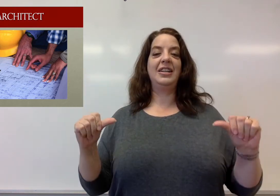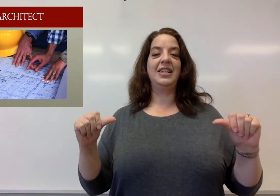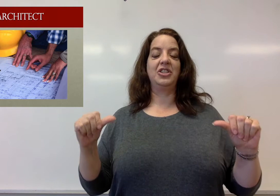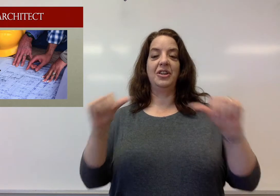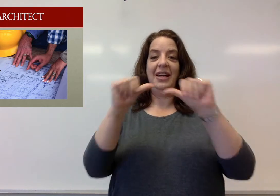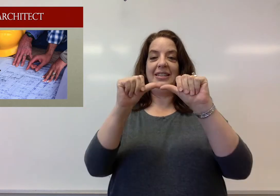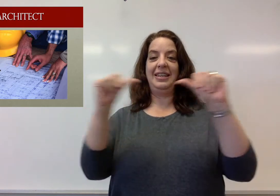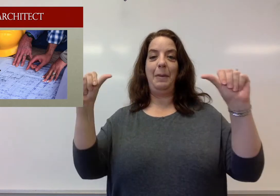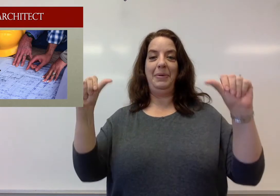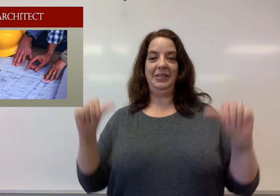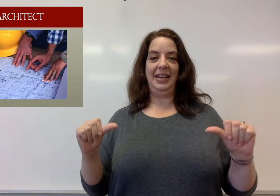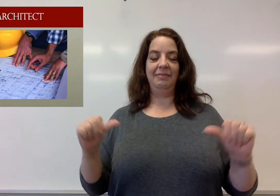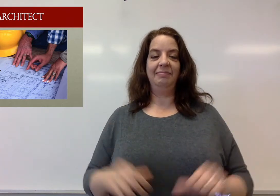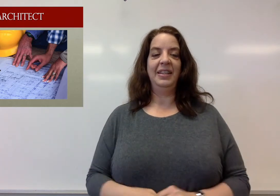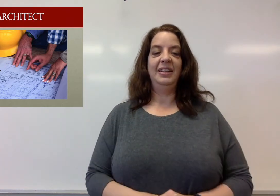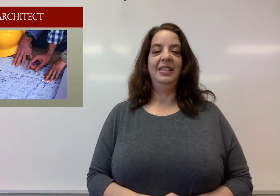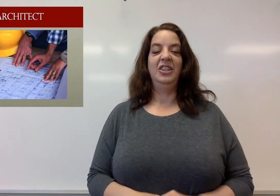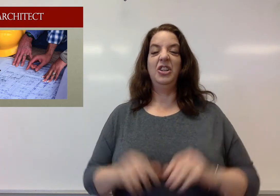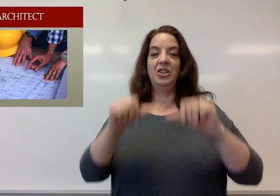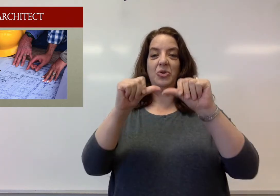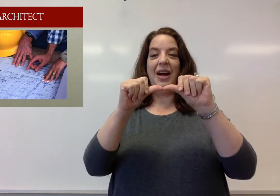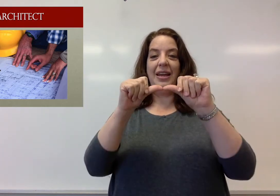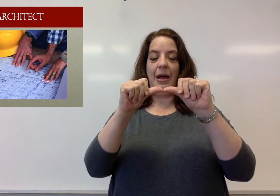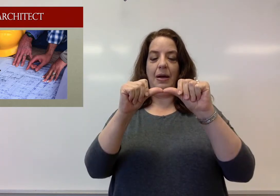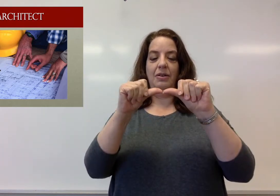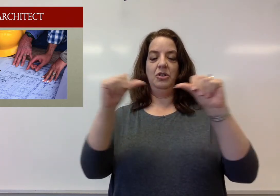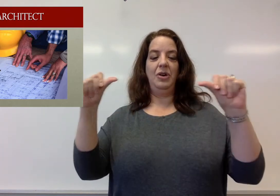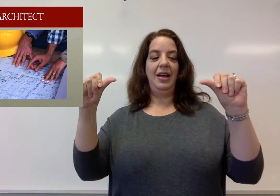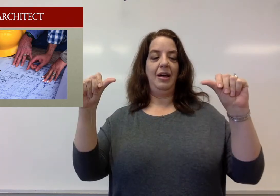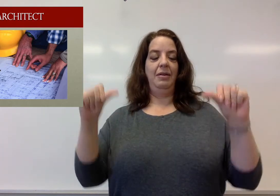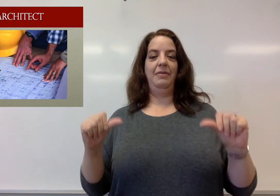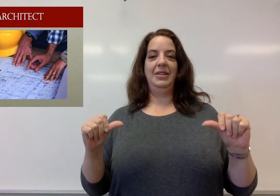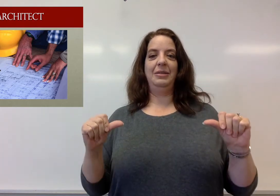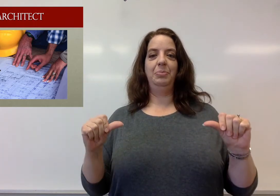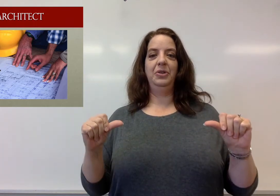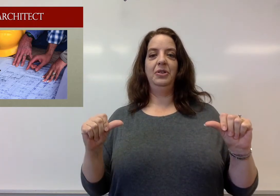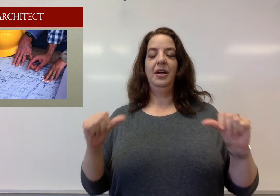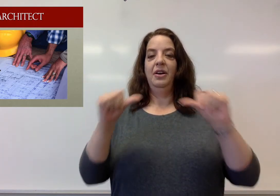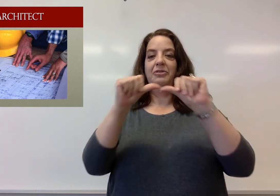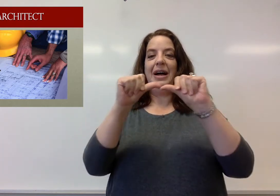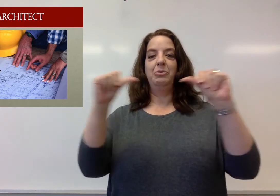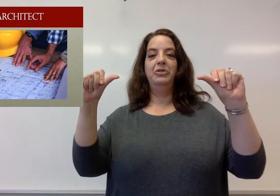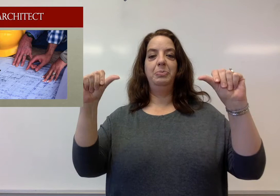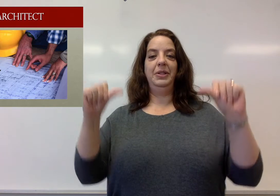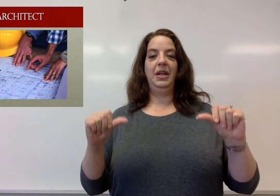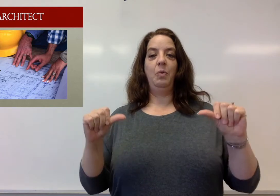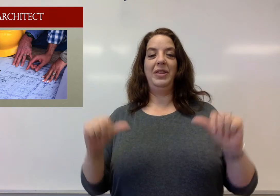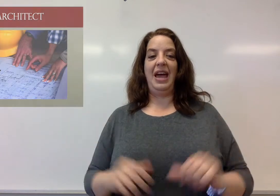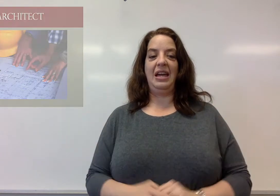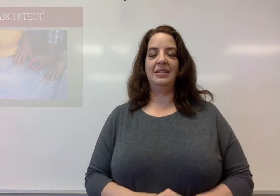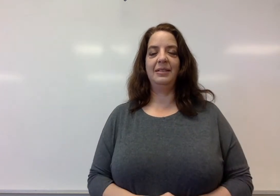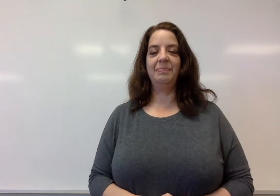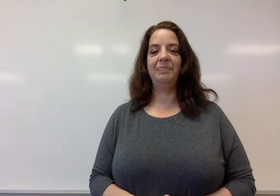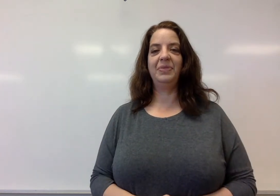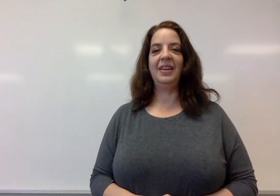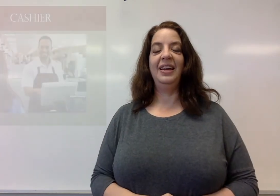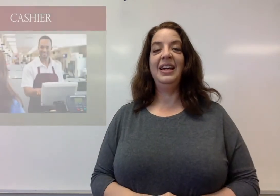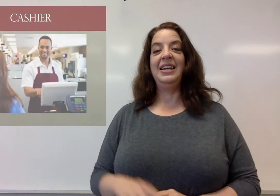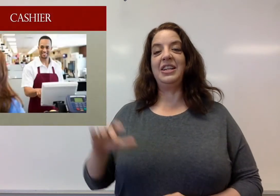Architecture, it's like a building. You're drawing a simple flat-roofed building with A's. Next we